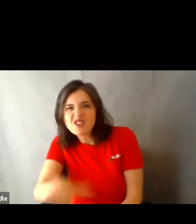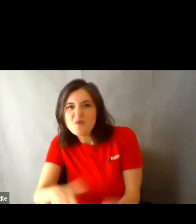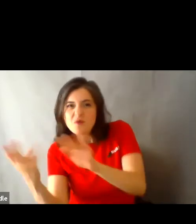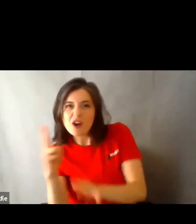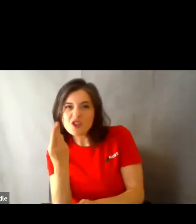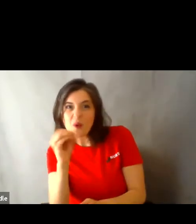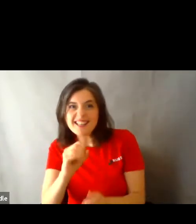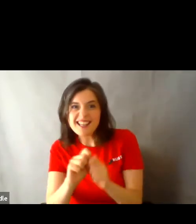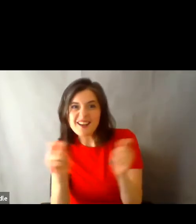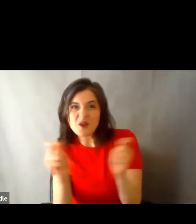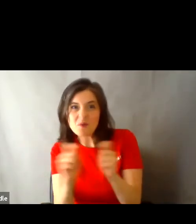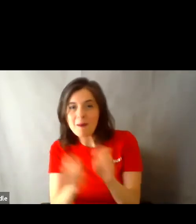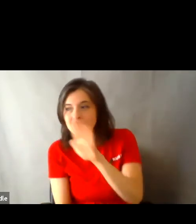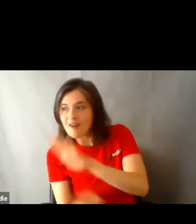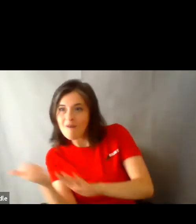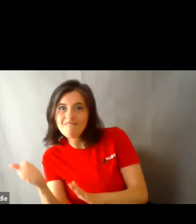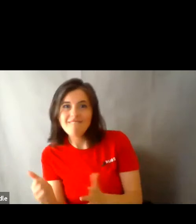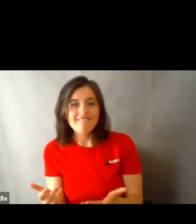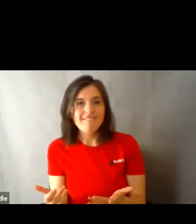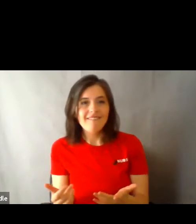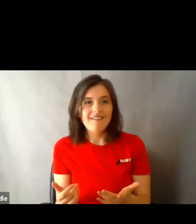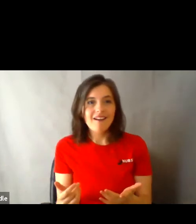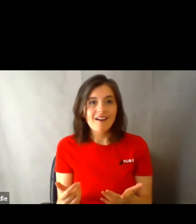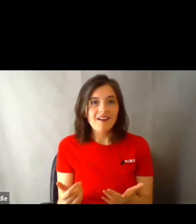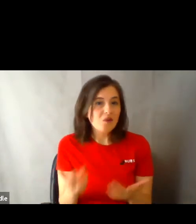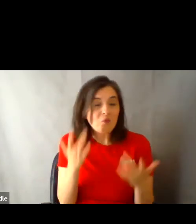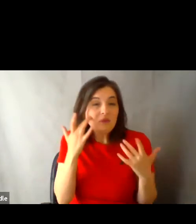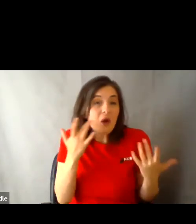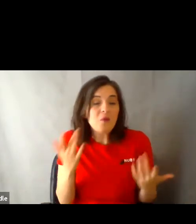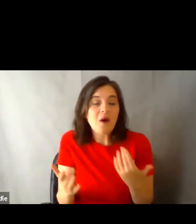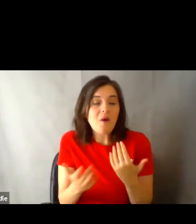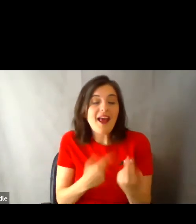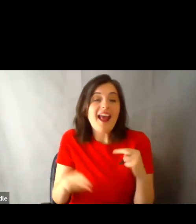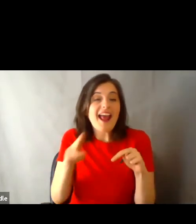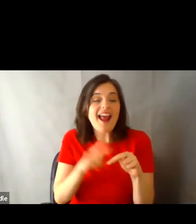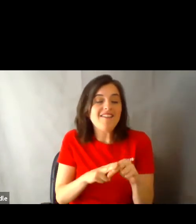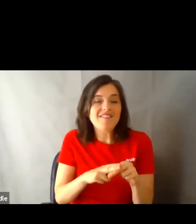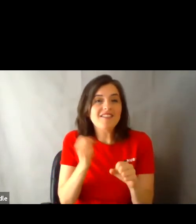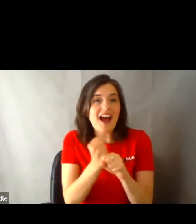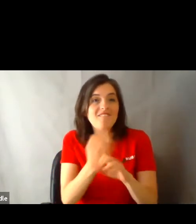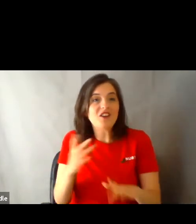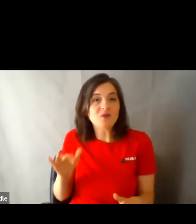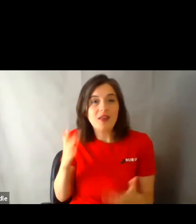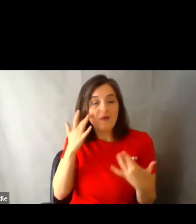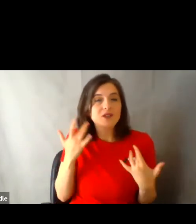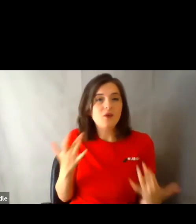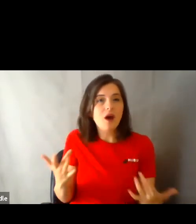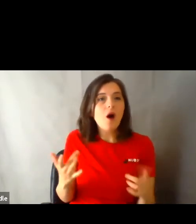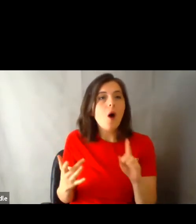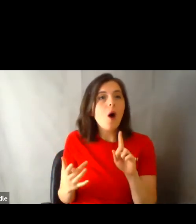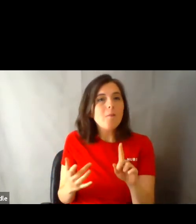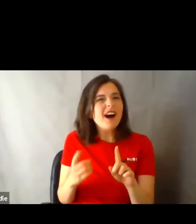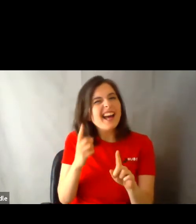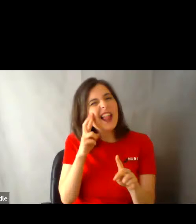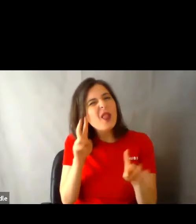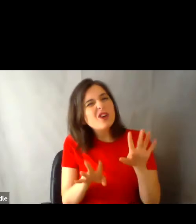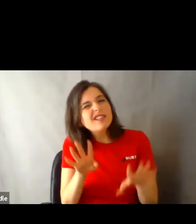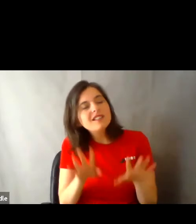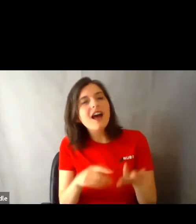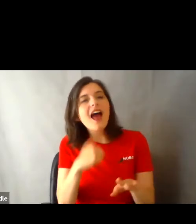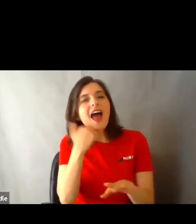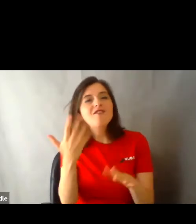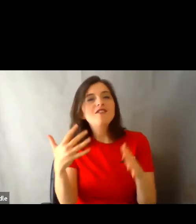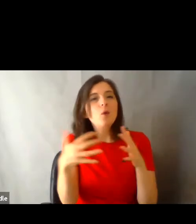of the Metro today, whether the ads were in that day or not. And it did seem that the pattern was the ads were coming out each Wednesday. So we